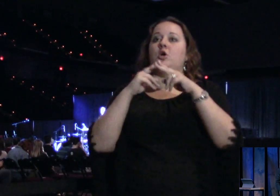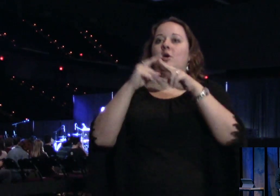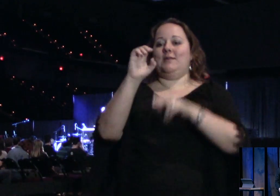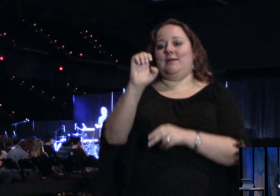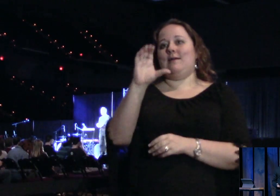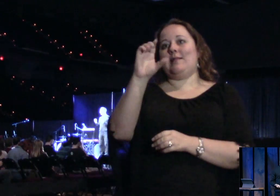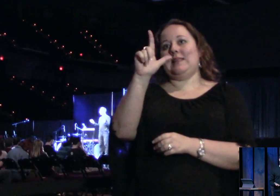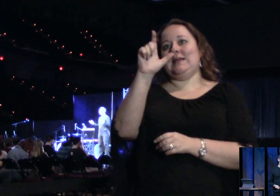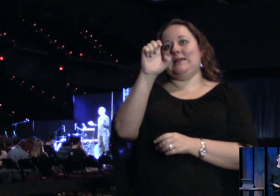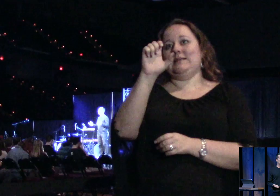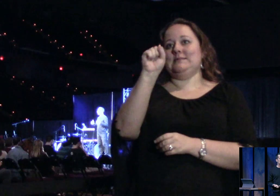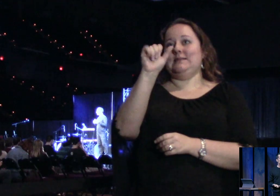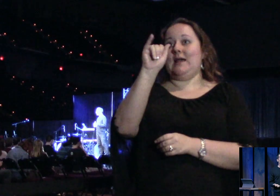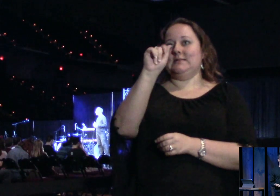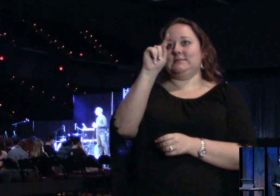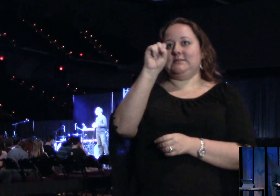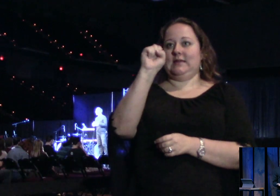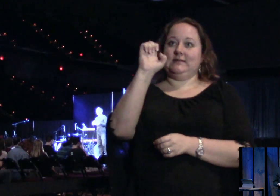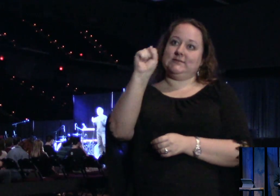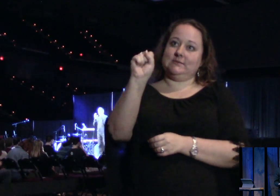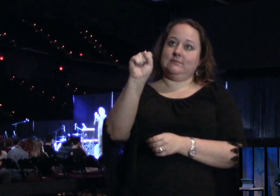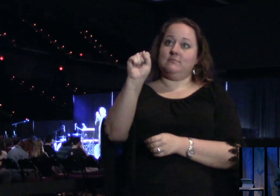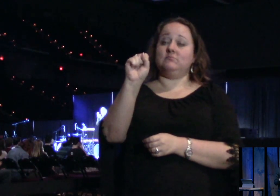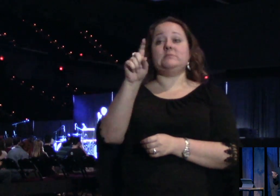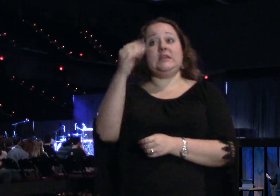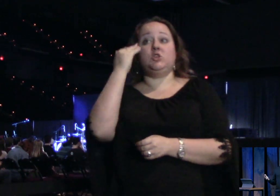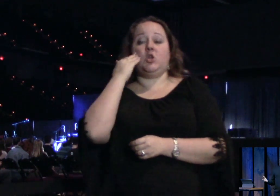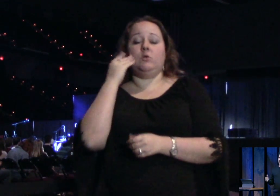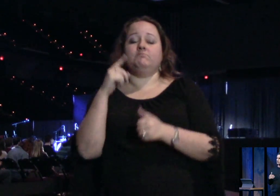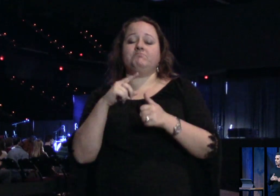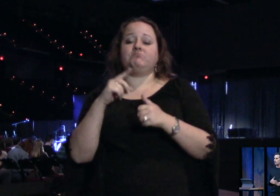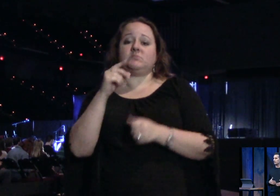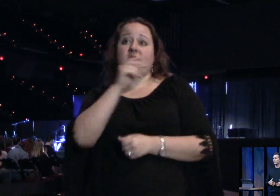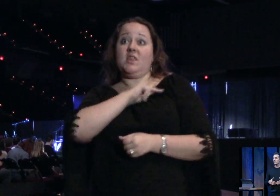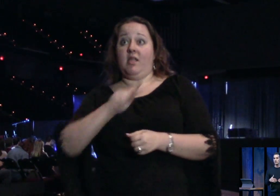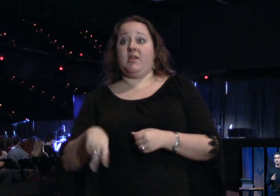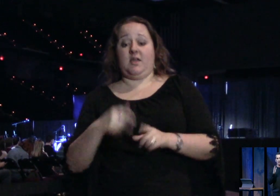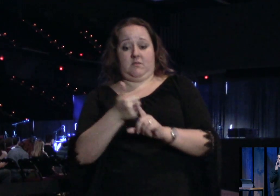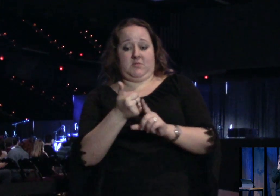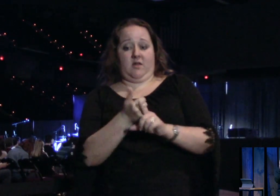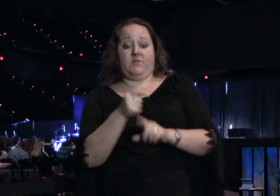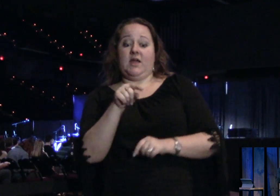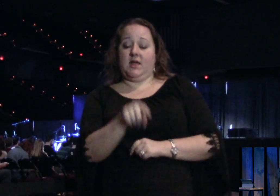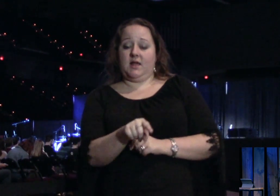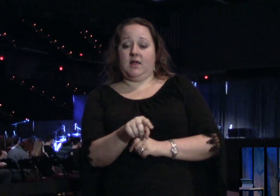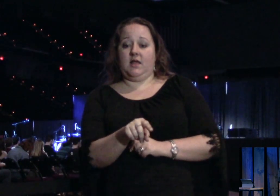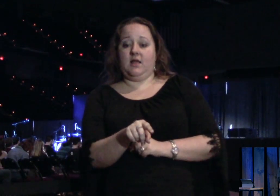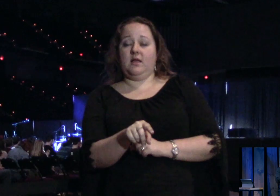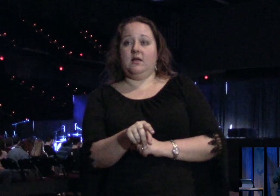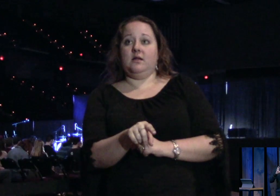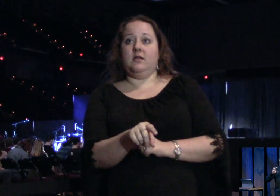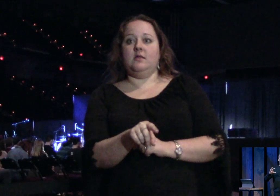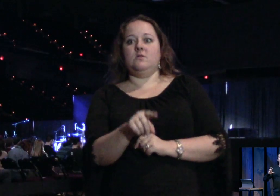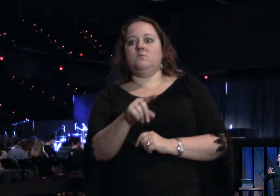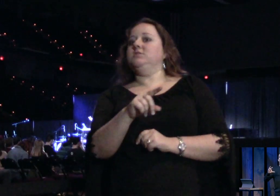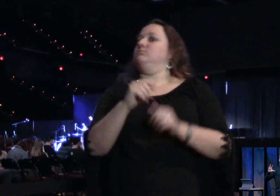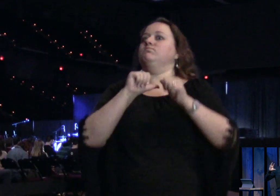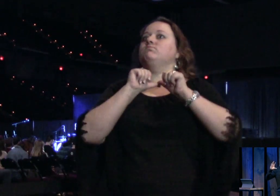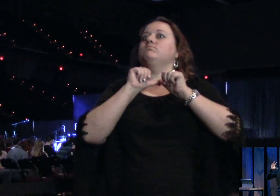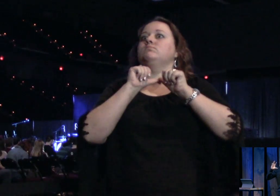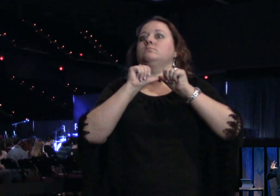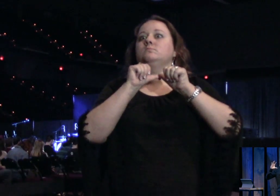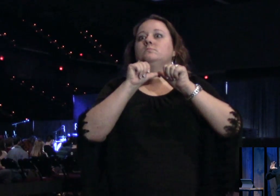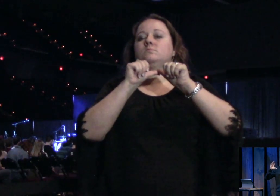called Ecclesiastes. Here's what you need to know about Solomon. Solomon was a guy who was